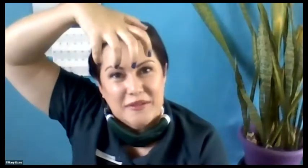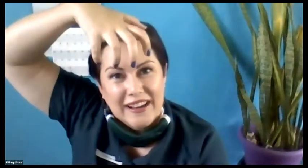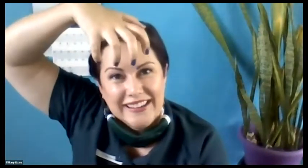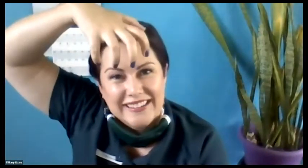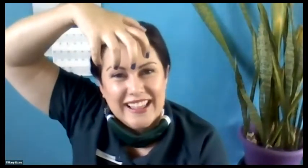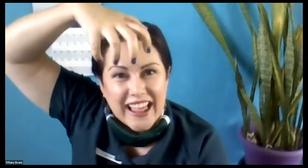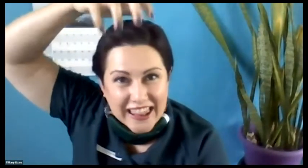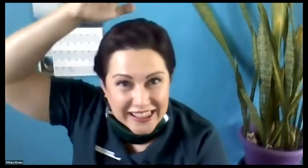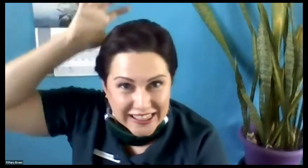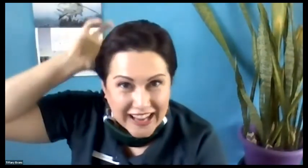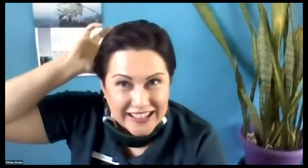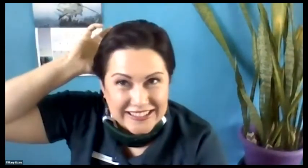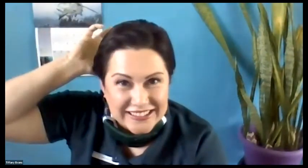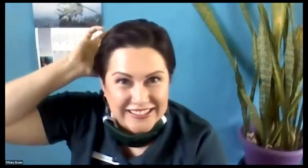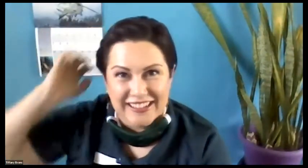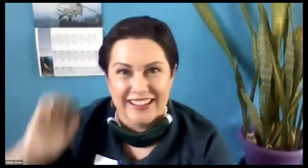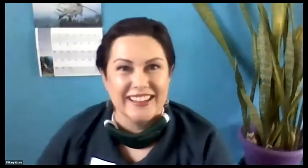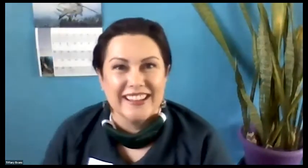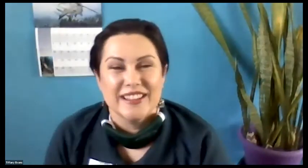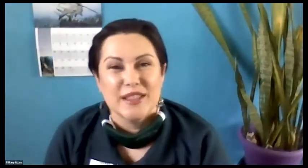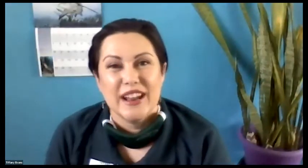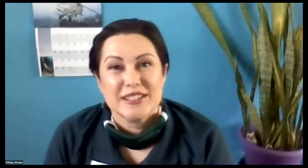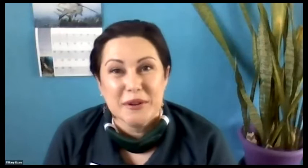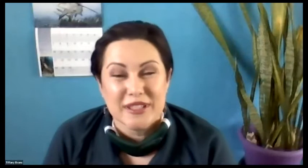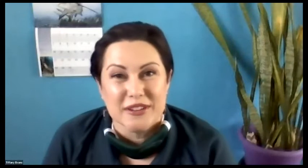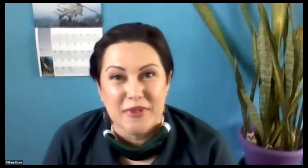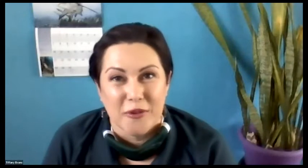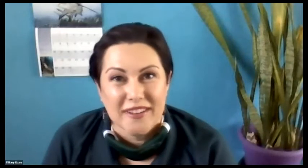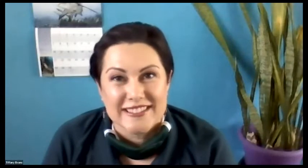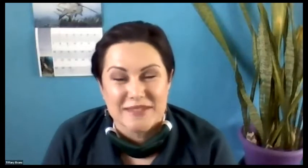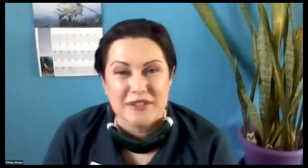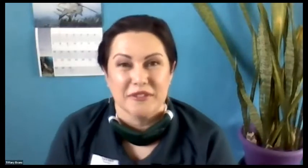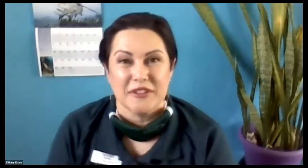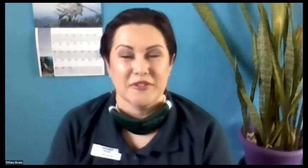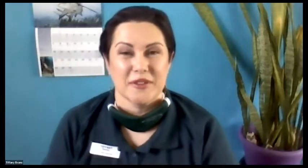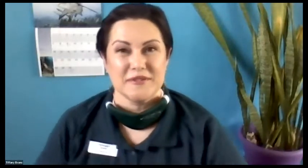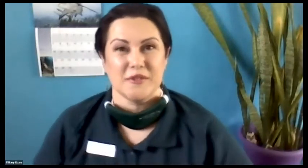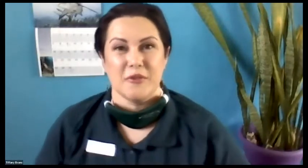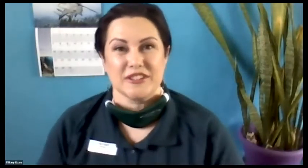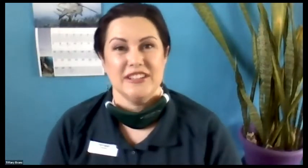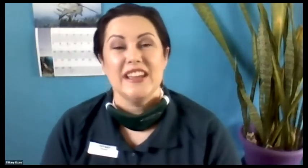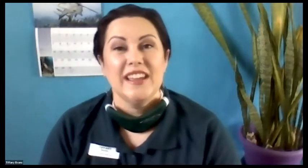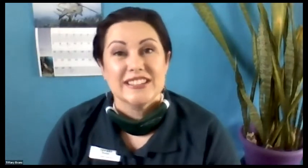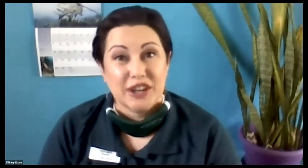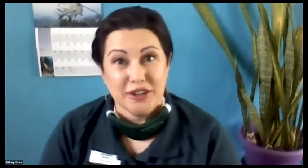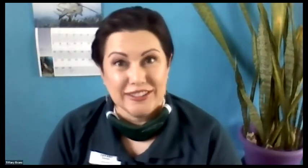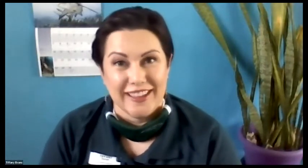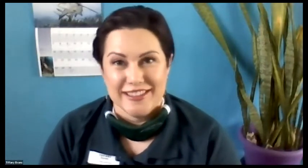Ready? Lion. The next one we learned before, that's going to be a review for those of you who have watched it, is turtle. And this one's